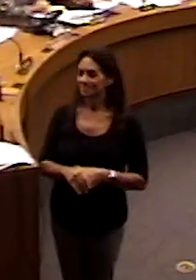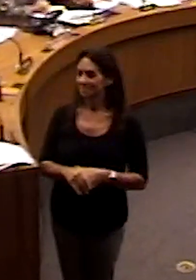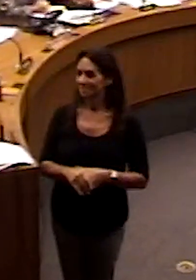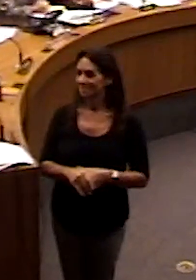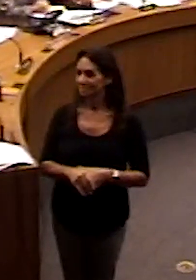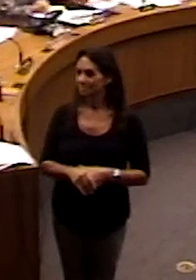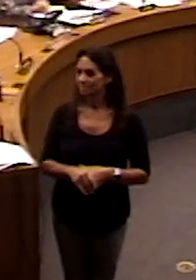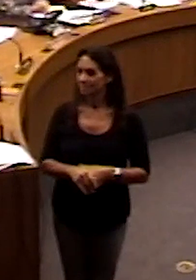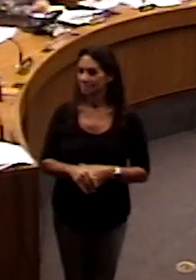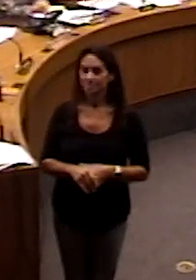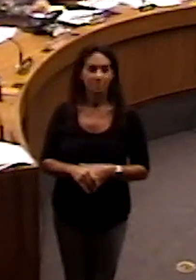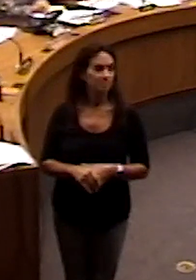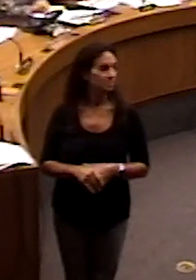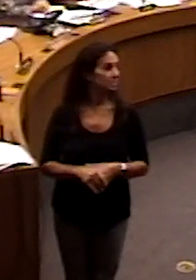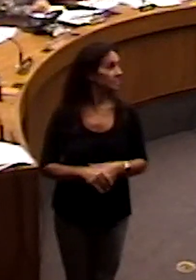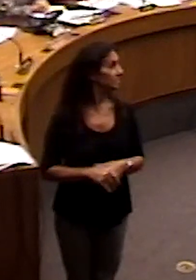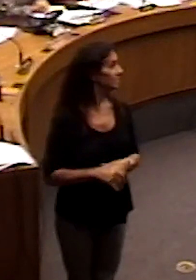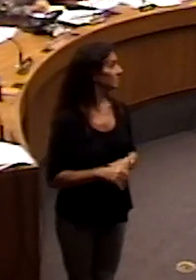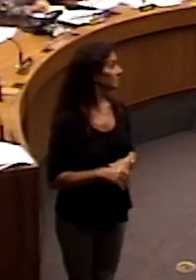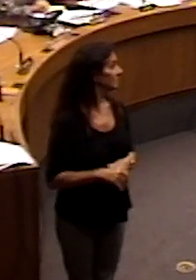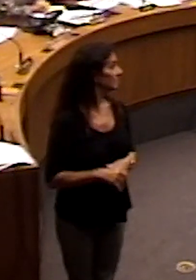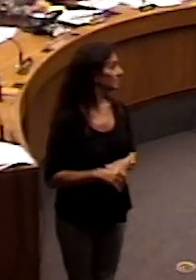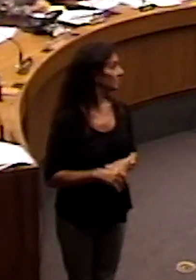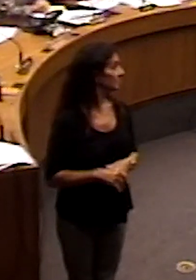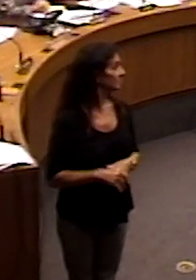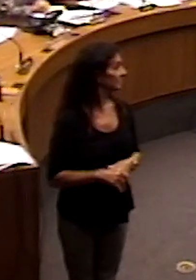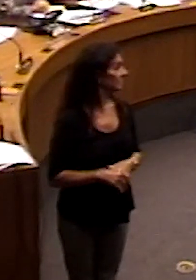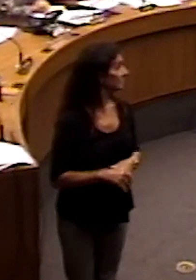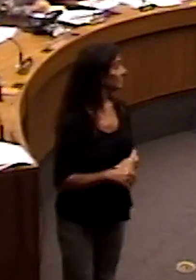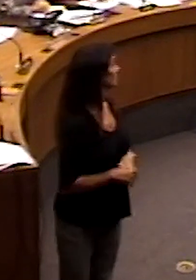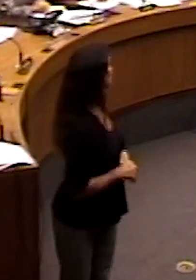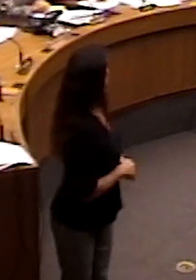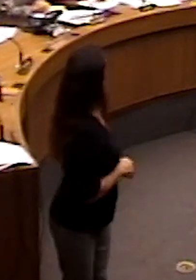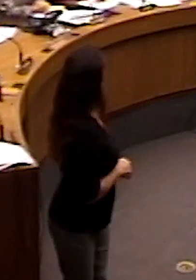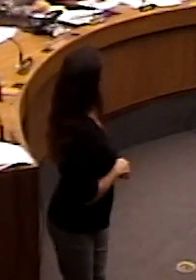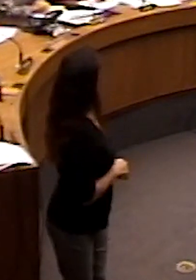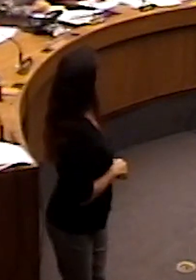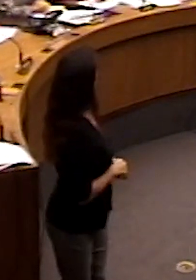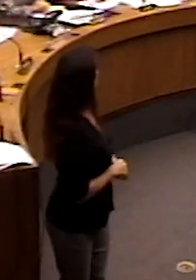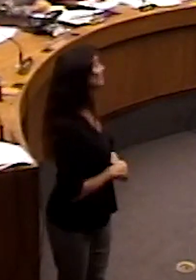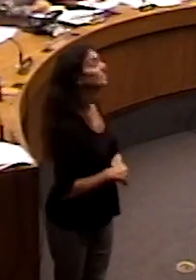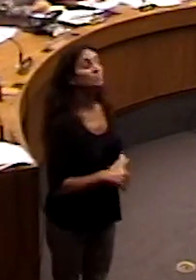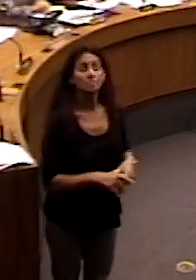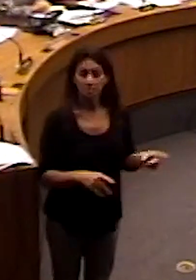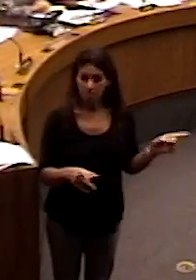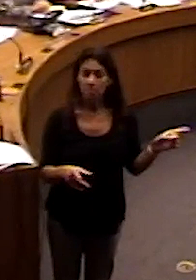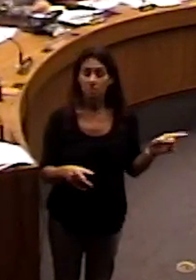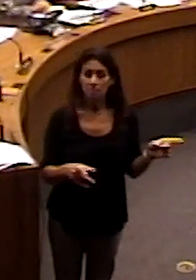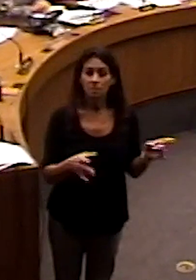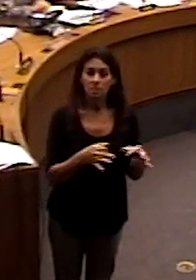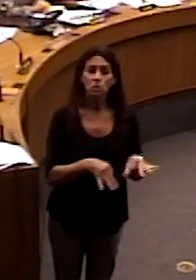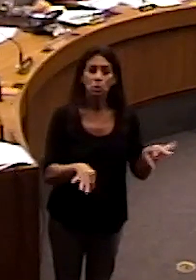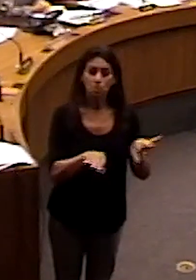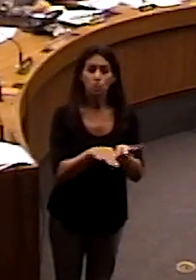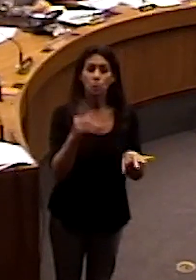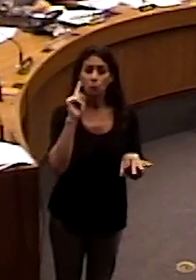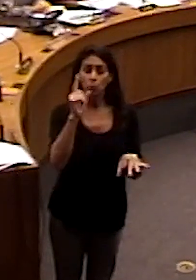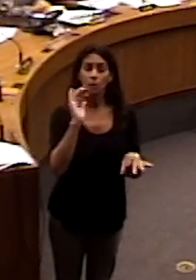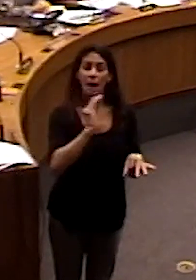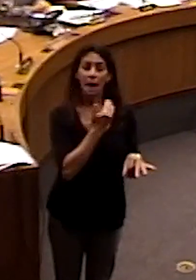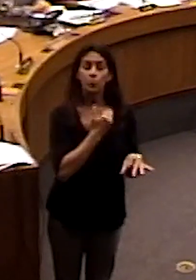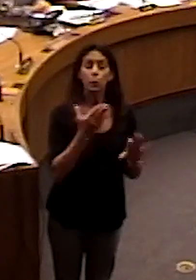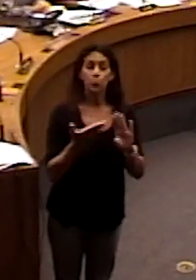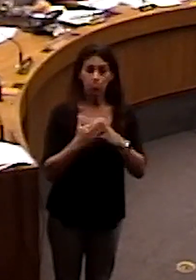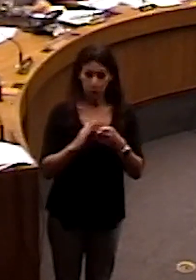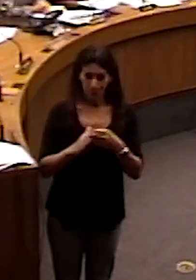That's true. Pastor, it's importante por la comunidad, tú sabes. It's important for our community. Más importante por la